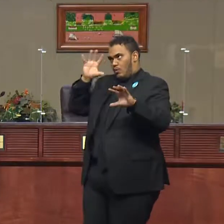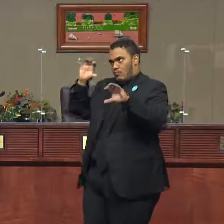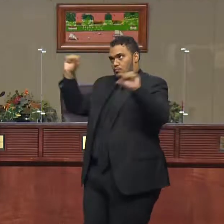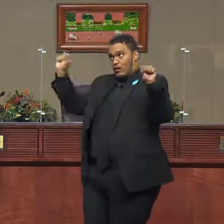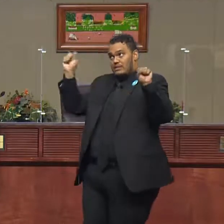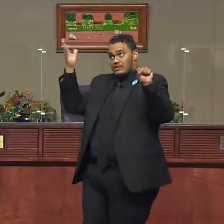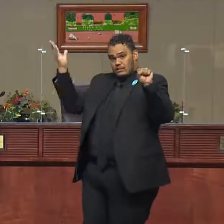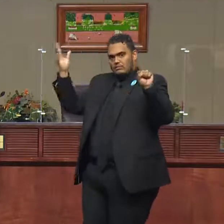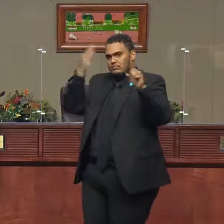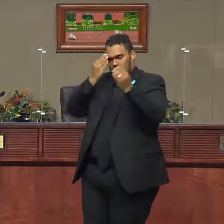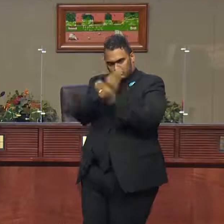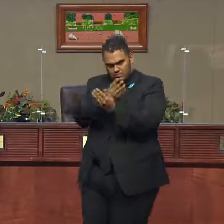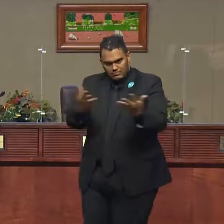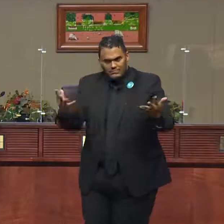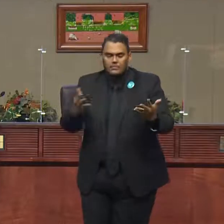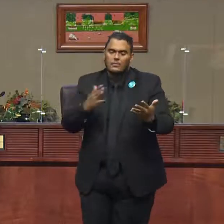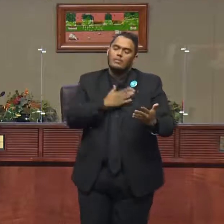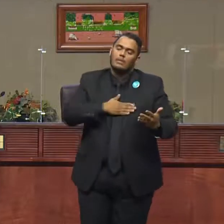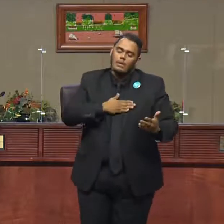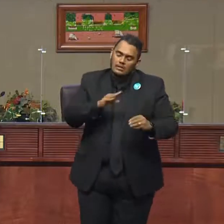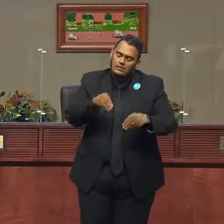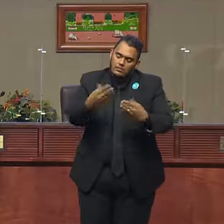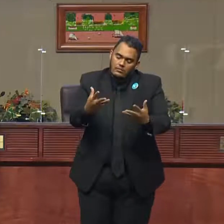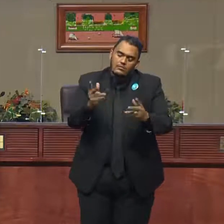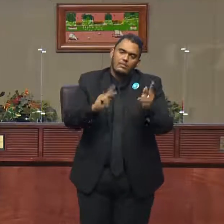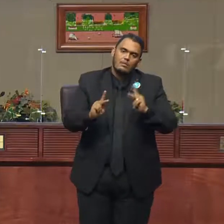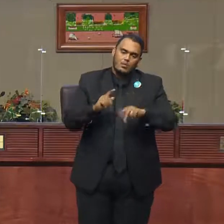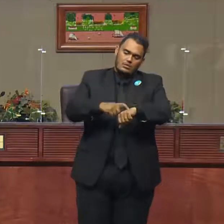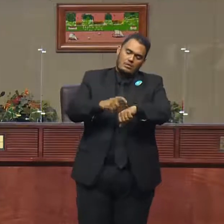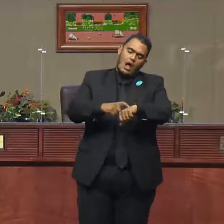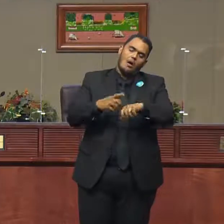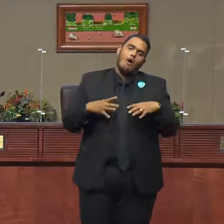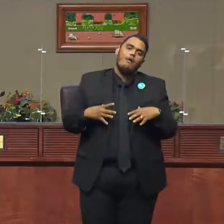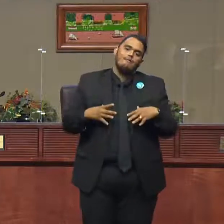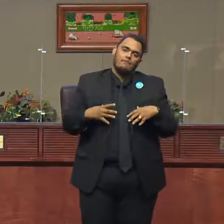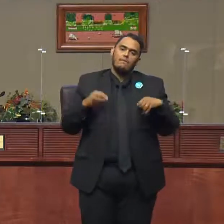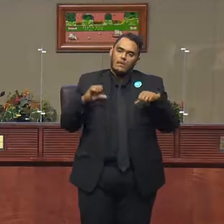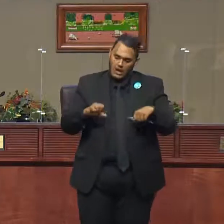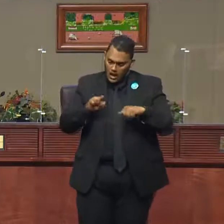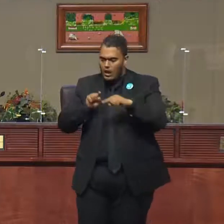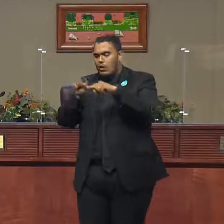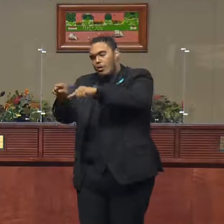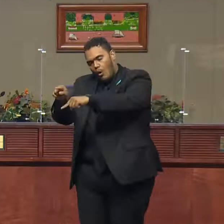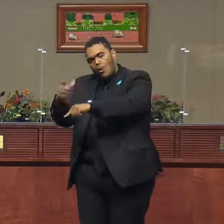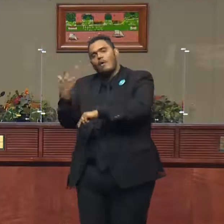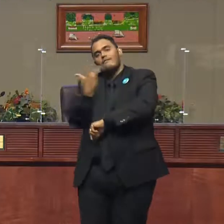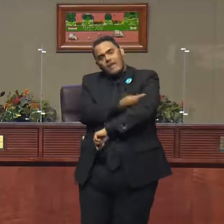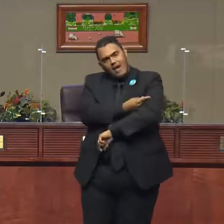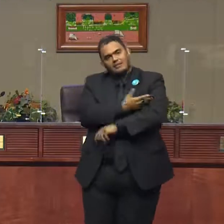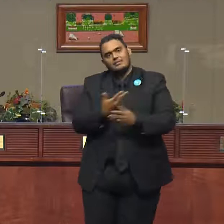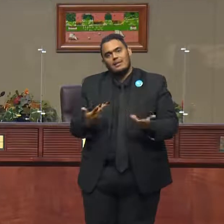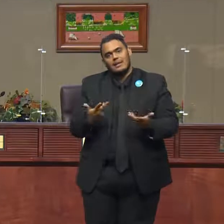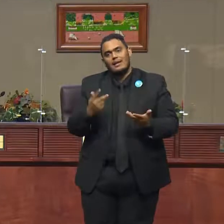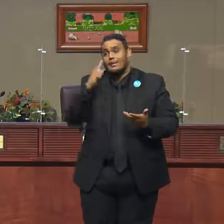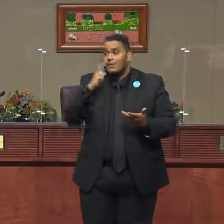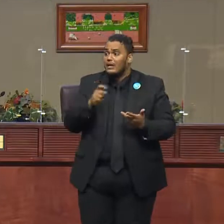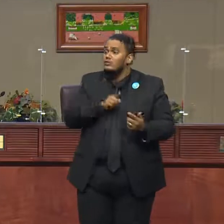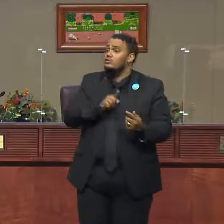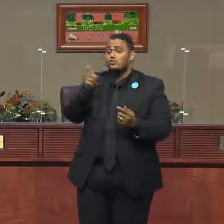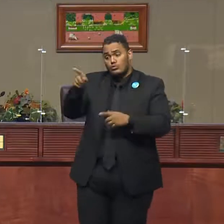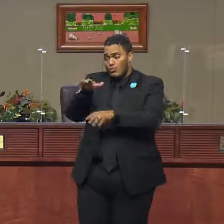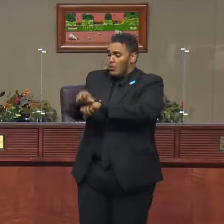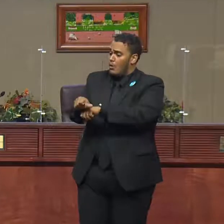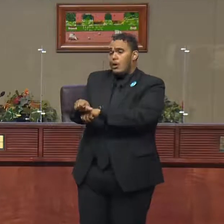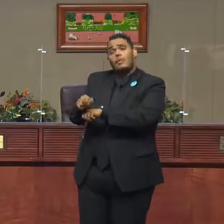can come and get vaccinated. Because getting to the convention center with an hour and the appointment and the traffic and other things, it becomes a